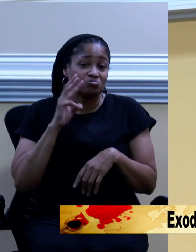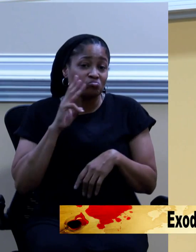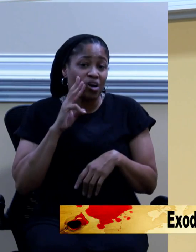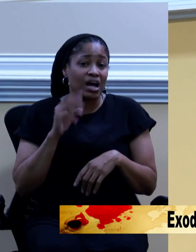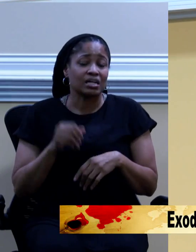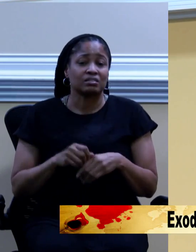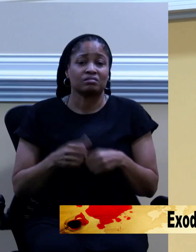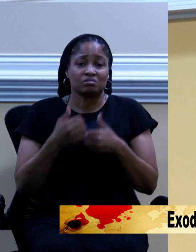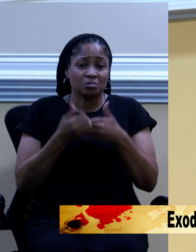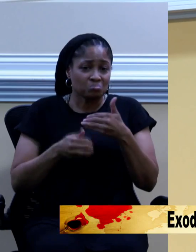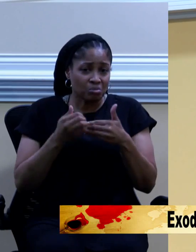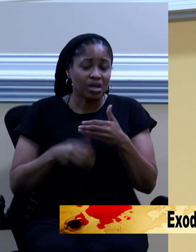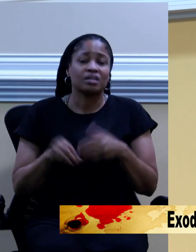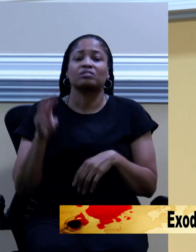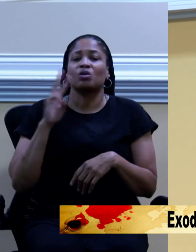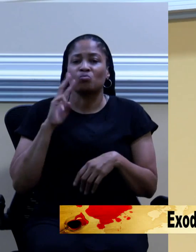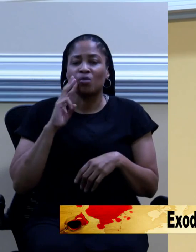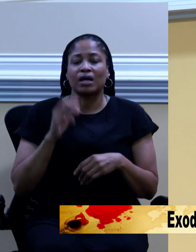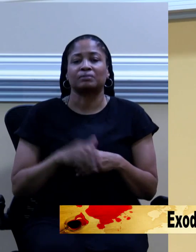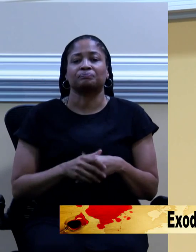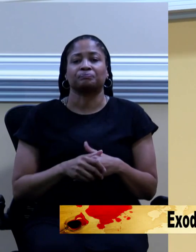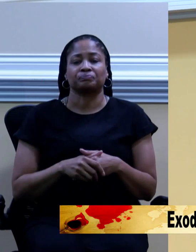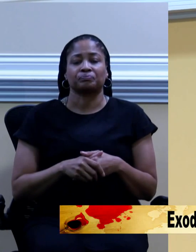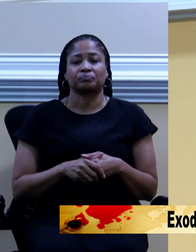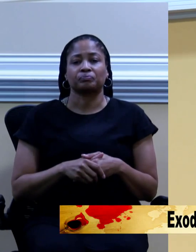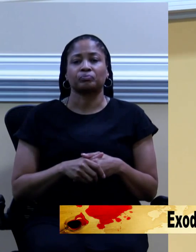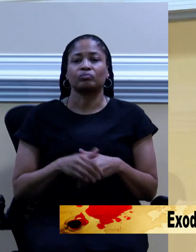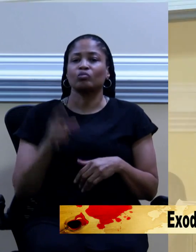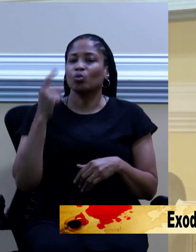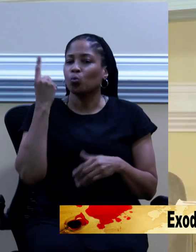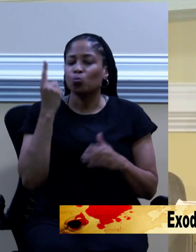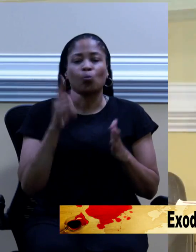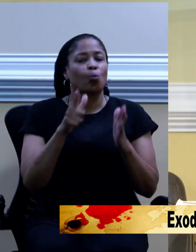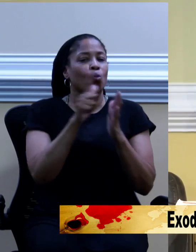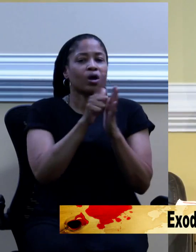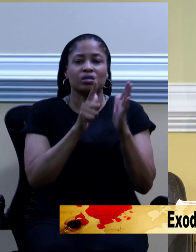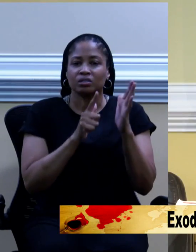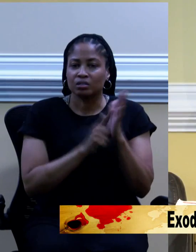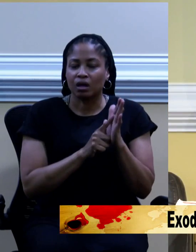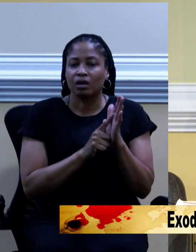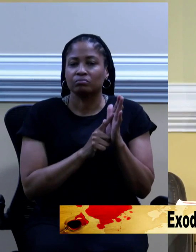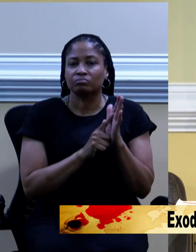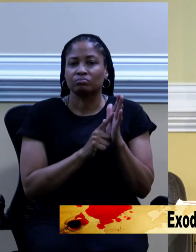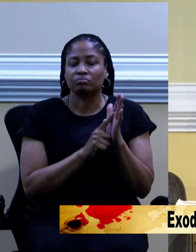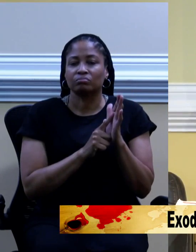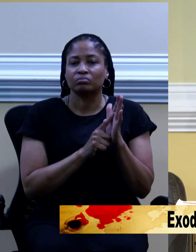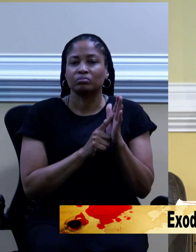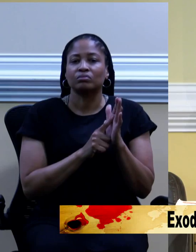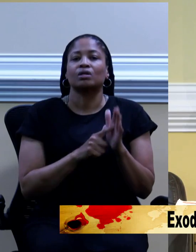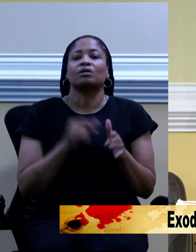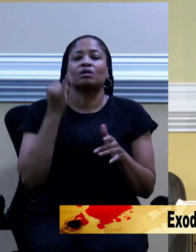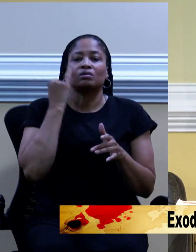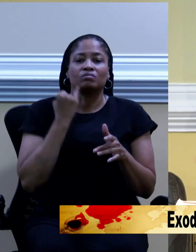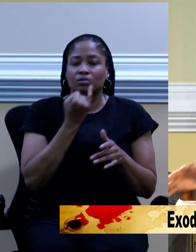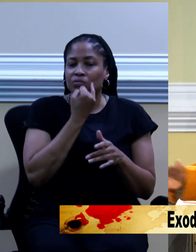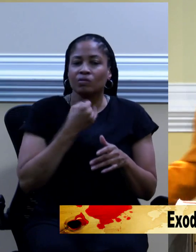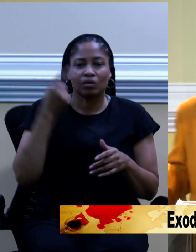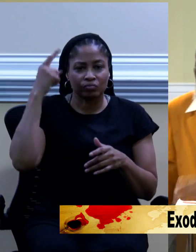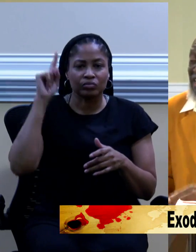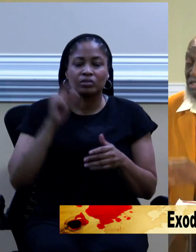homeborn and unto the stranger that sojourneth among you. One law shall be to Israel and to